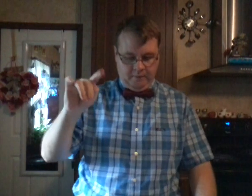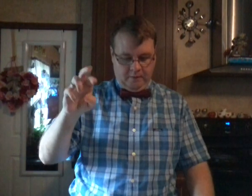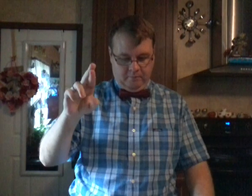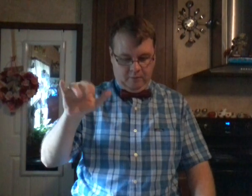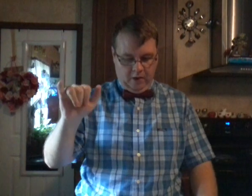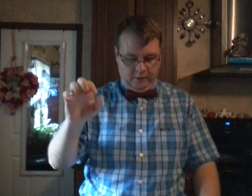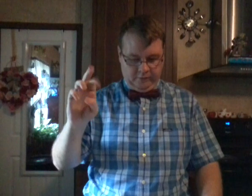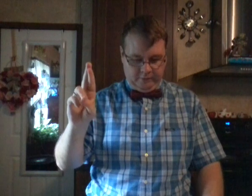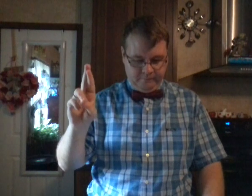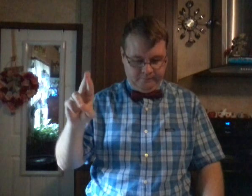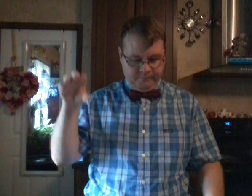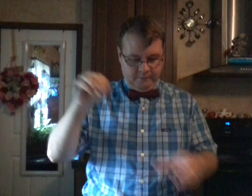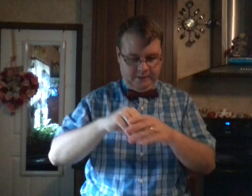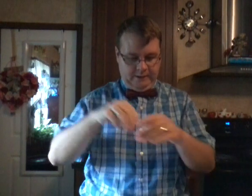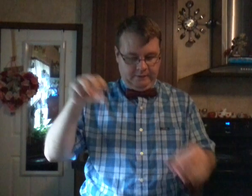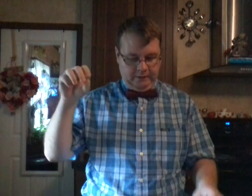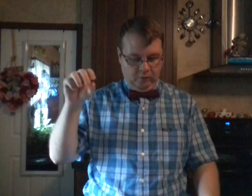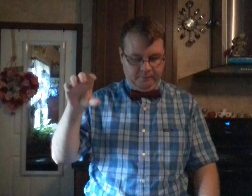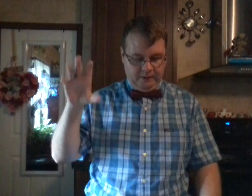martyr in Ethiopia.